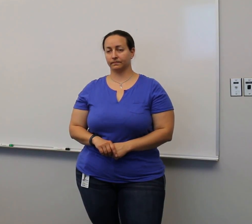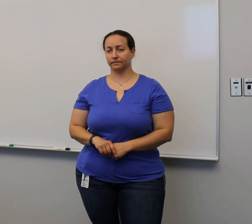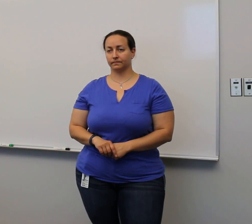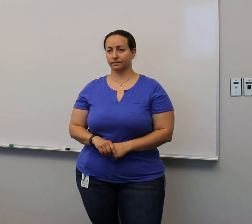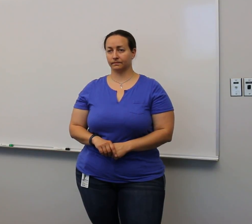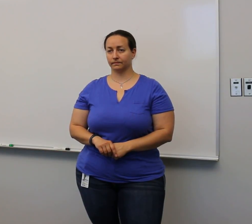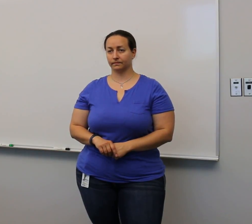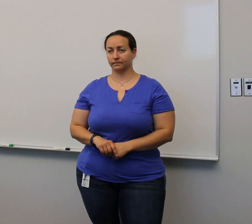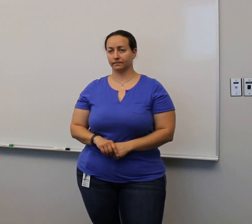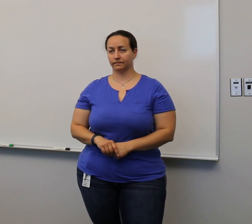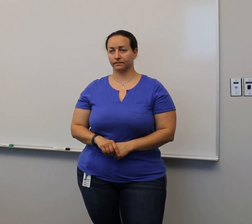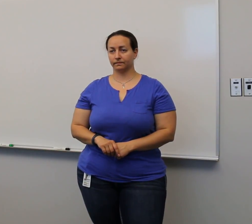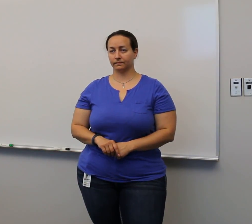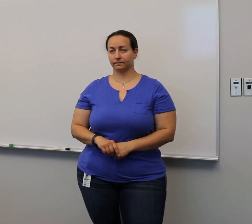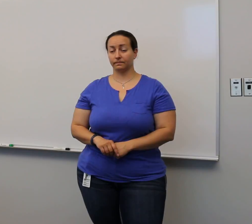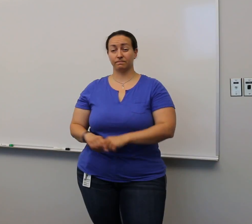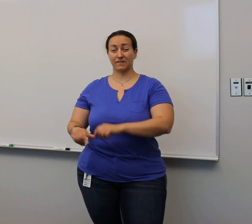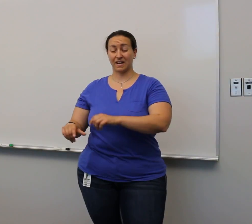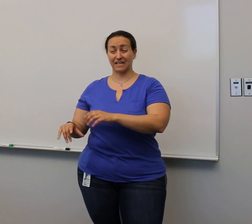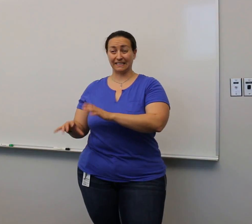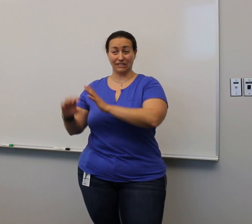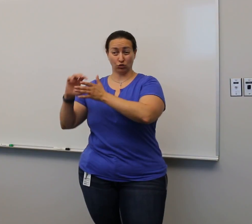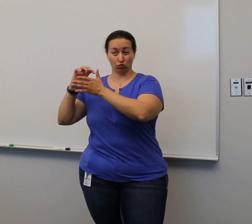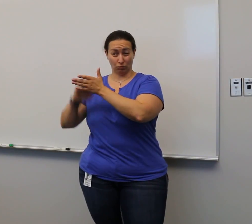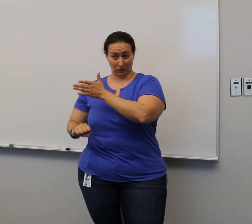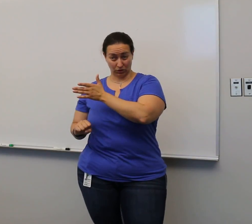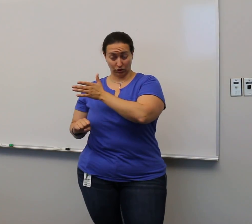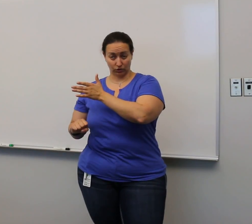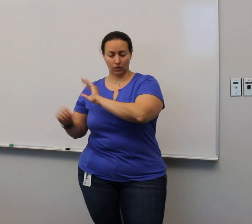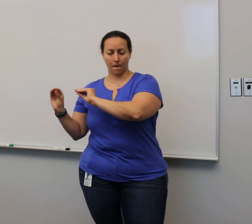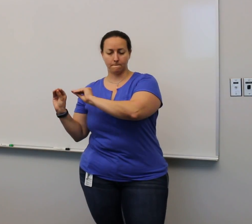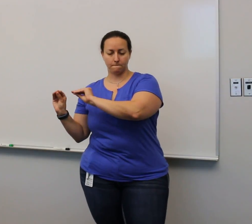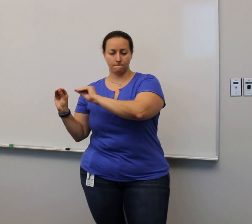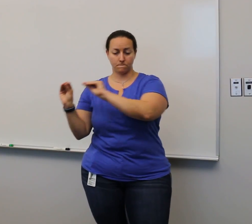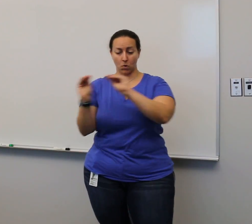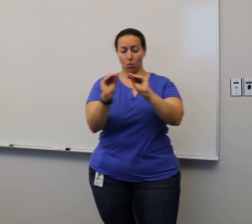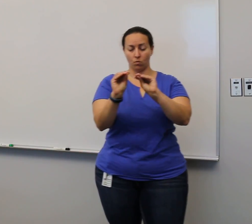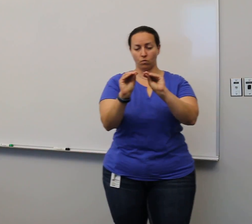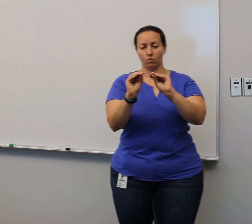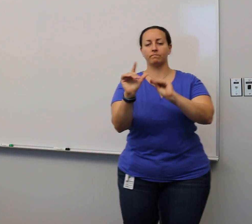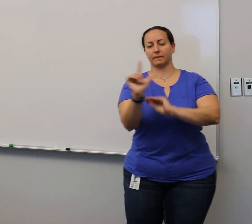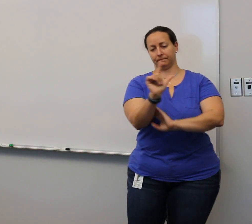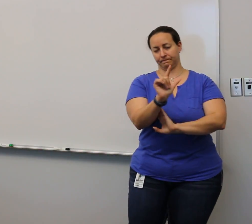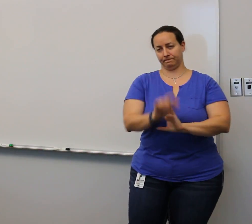Subtraction is the opposite. Subtraction